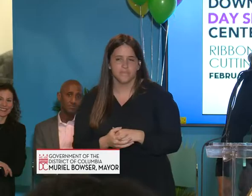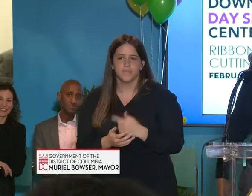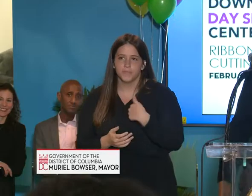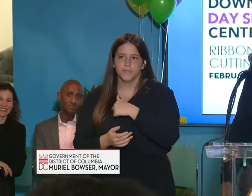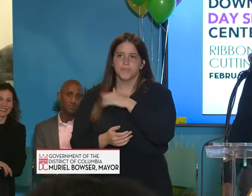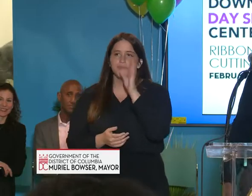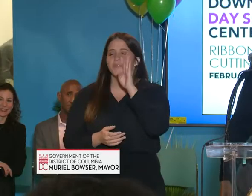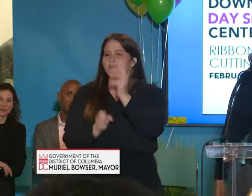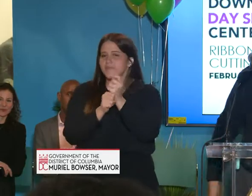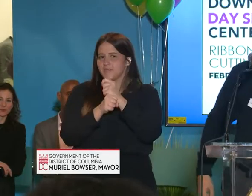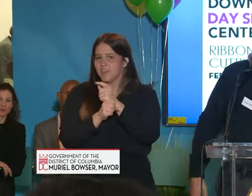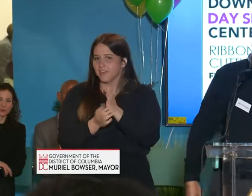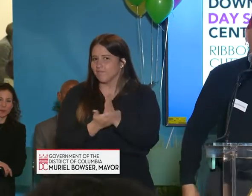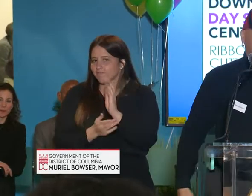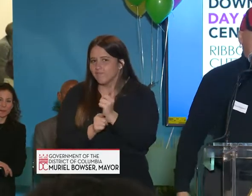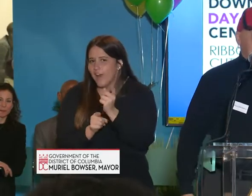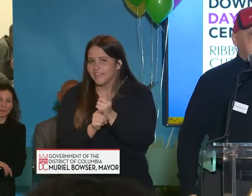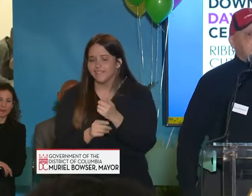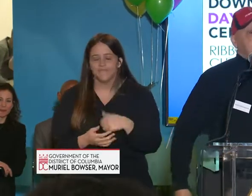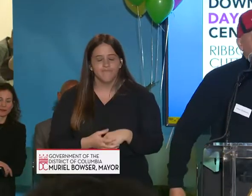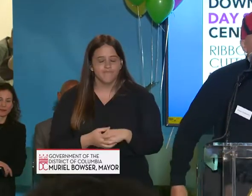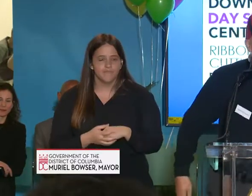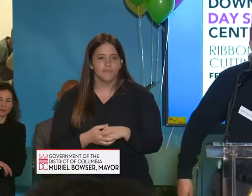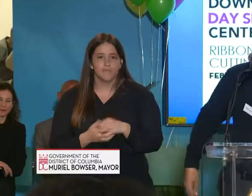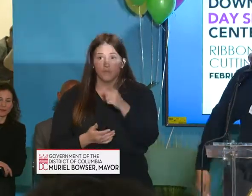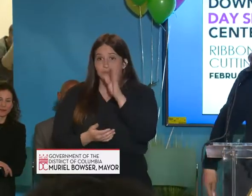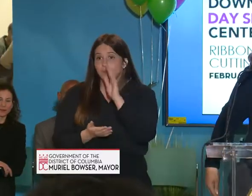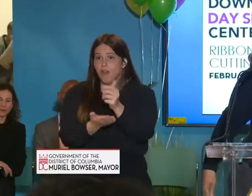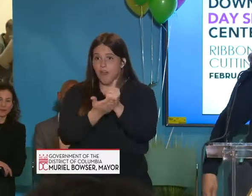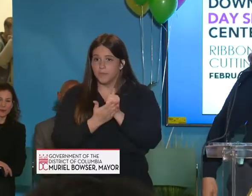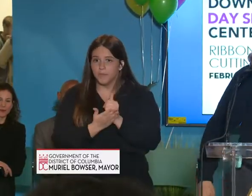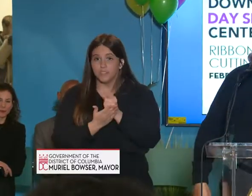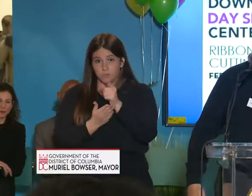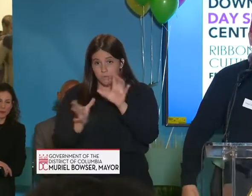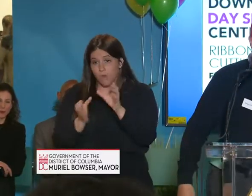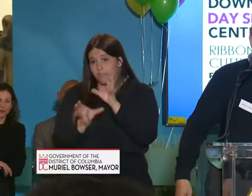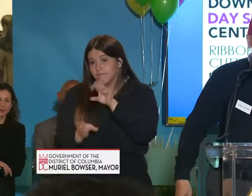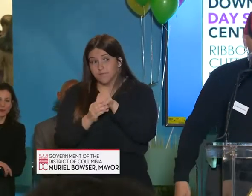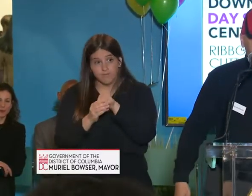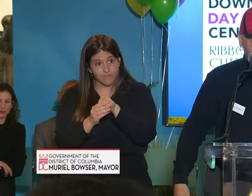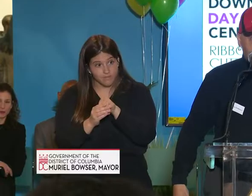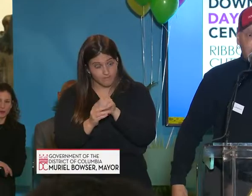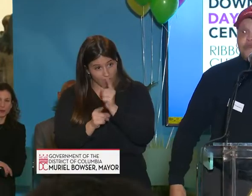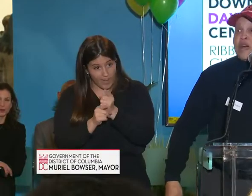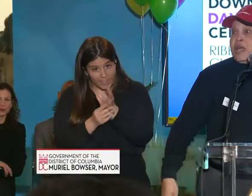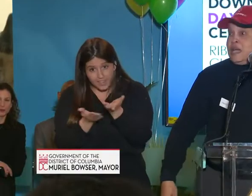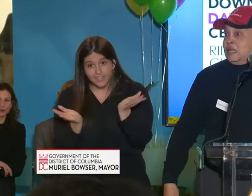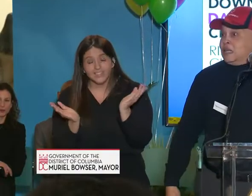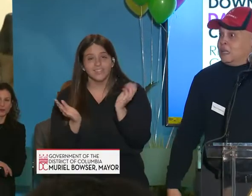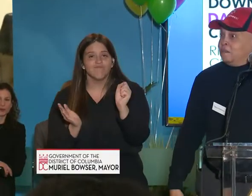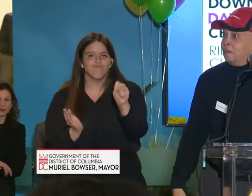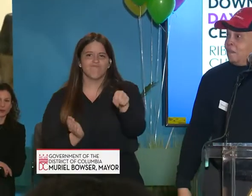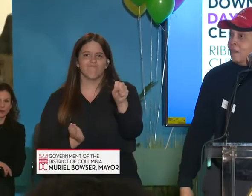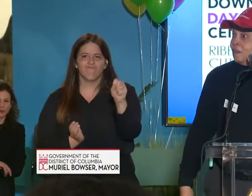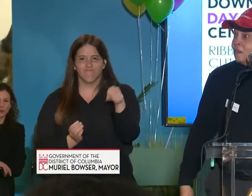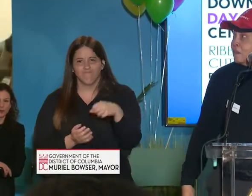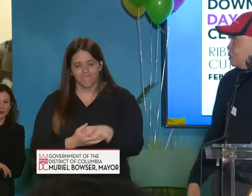to make it right. You're going to help us make it right because you're going to want to do it. Right?